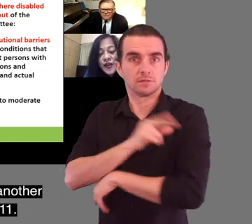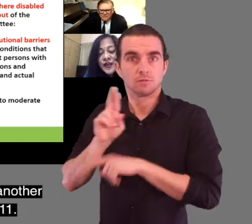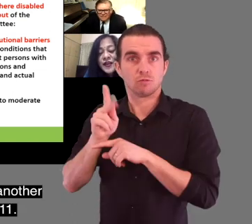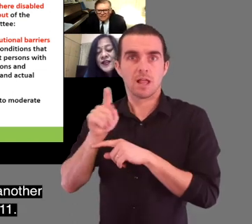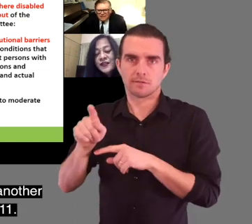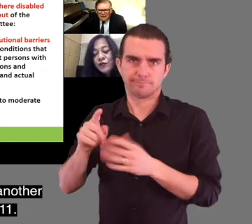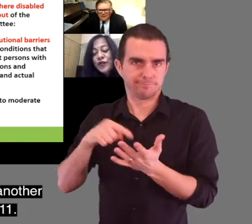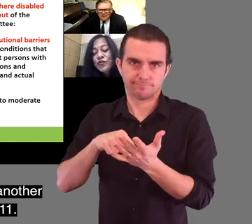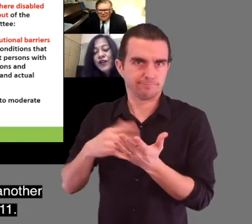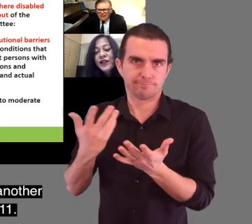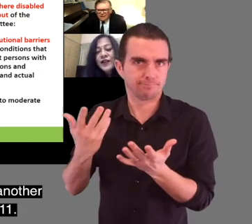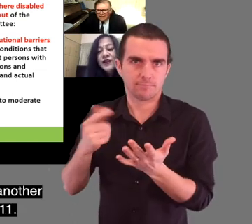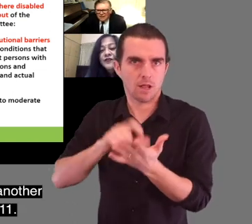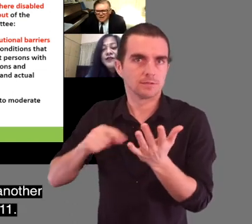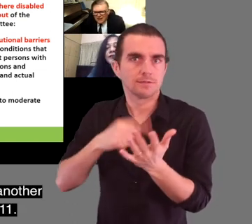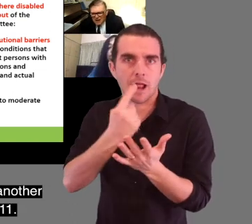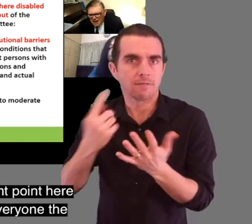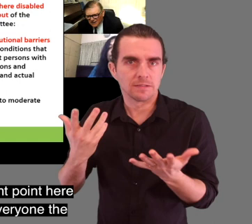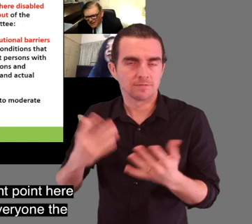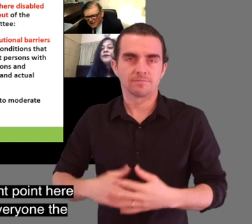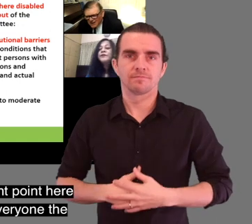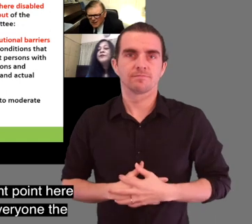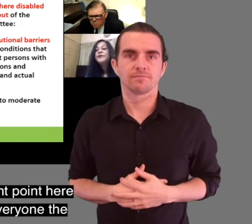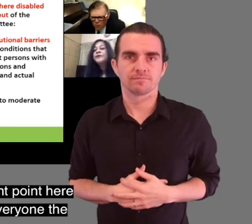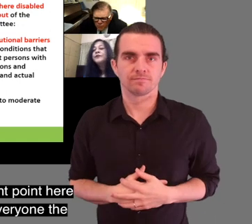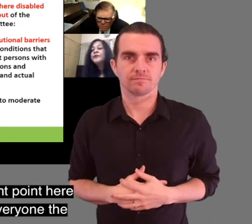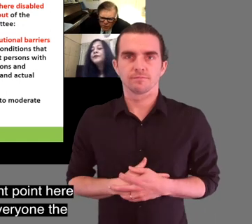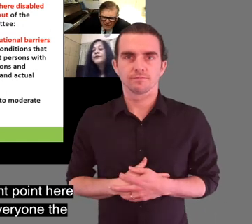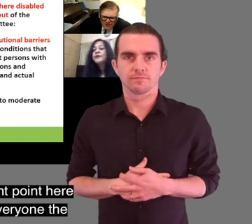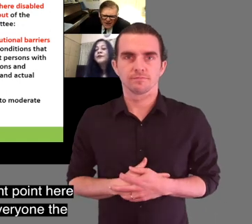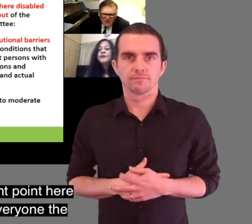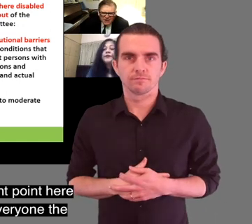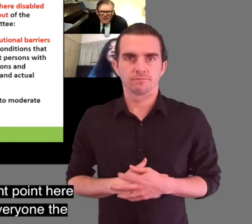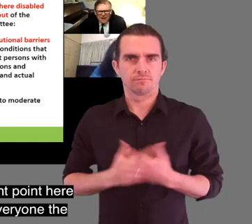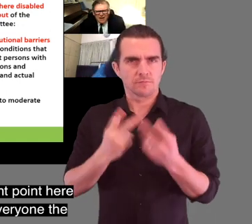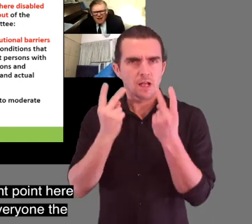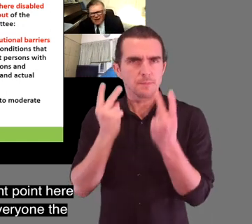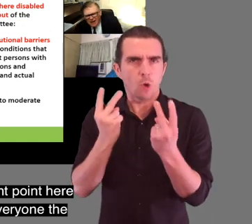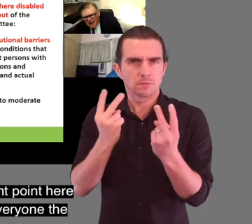UK is another breach of Article 11. And it's an important point here that